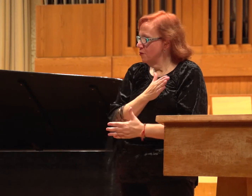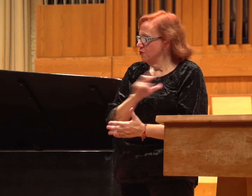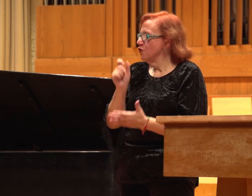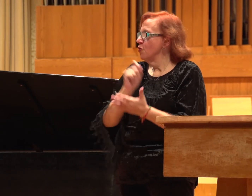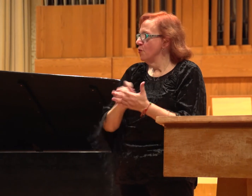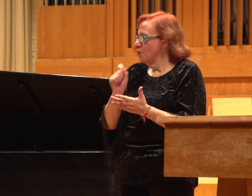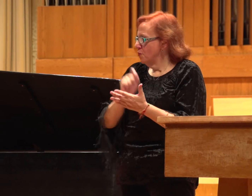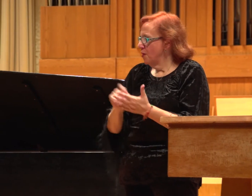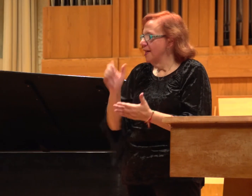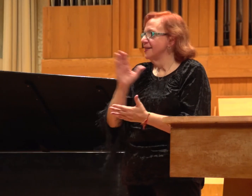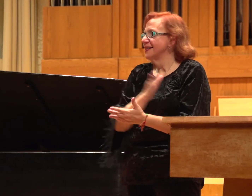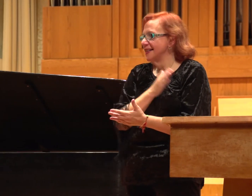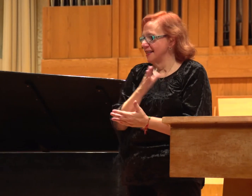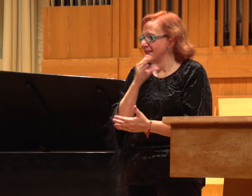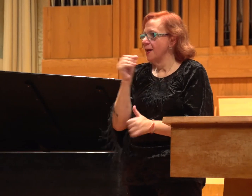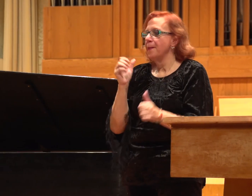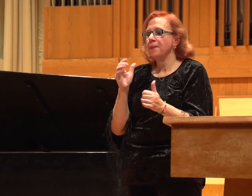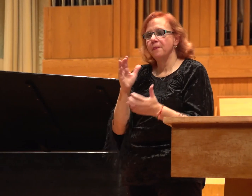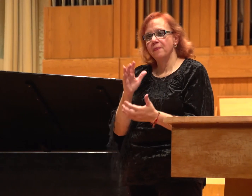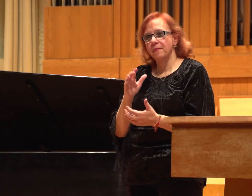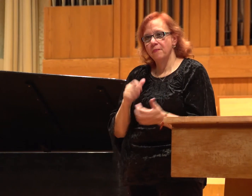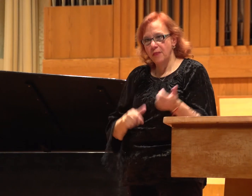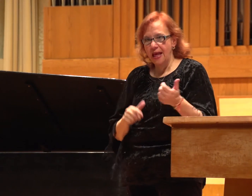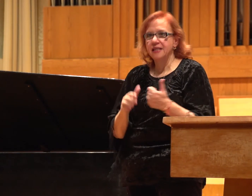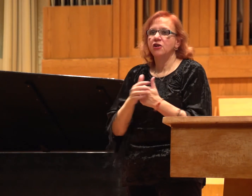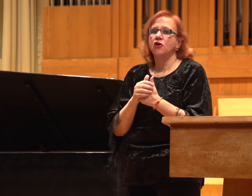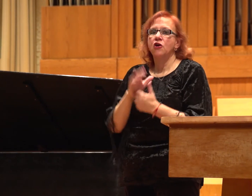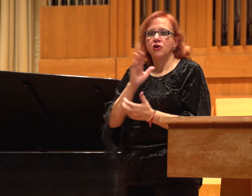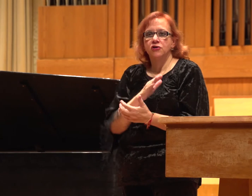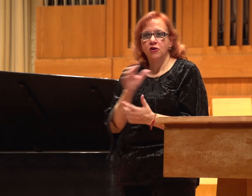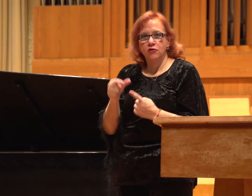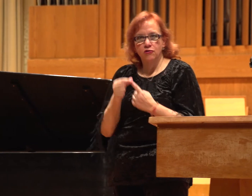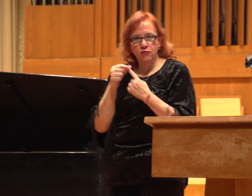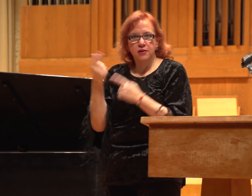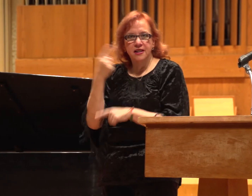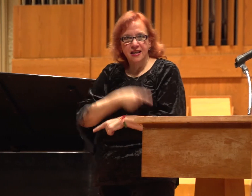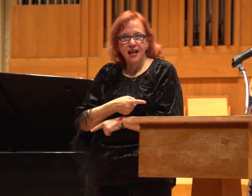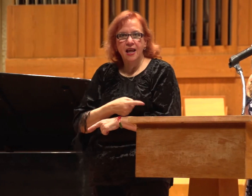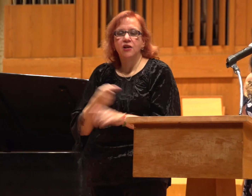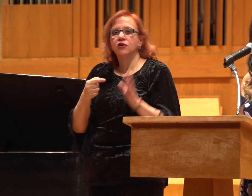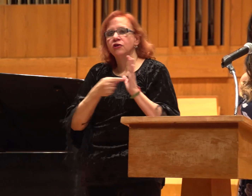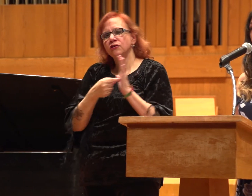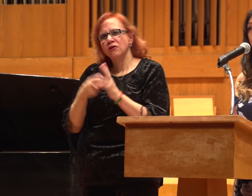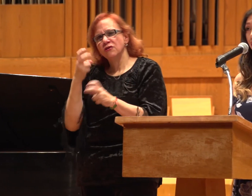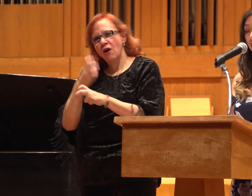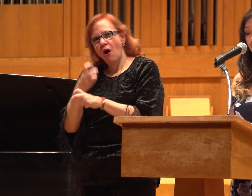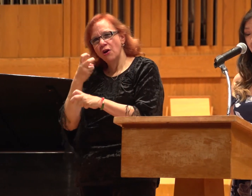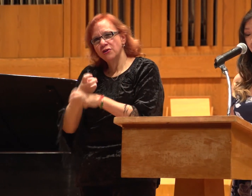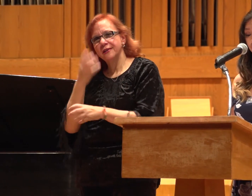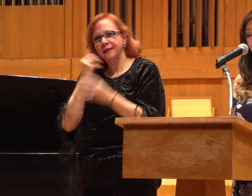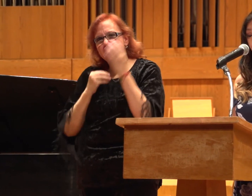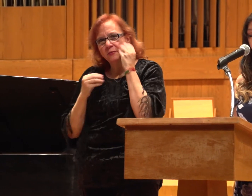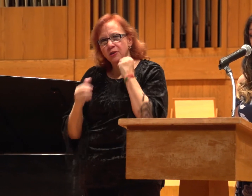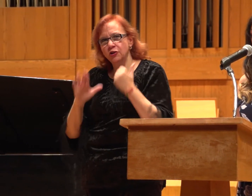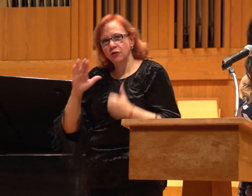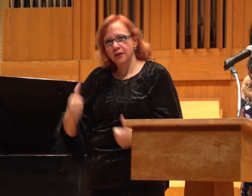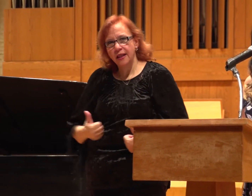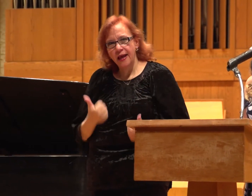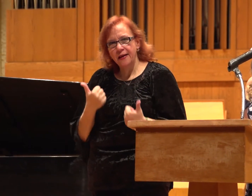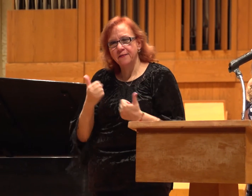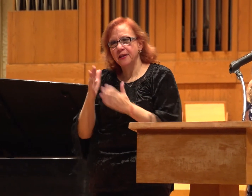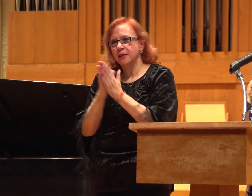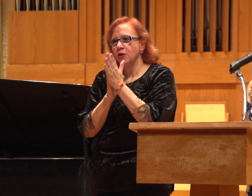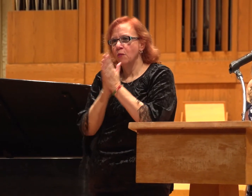writes, sings, and plays. Sarah's primary song of choice today reflects the personal hardship she has experienced in life and